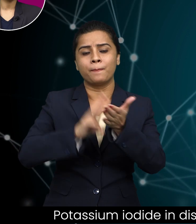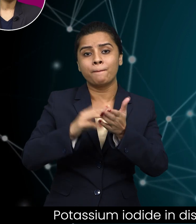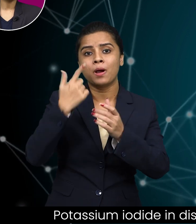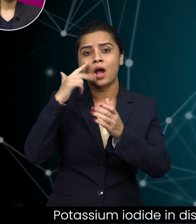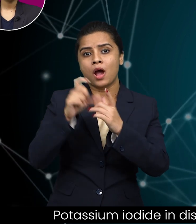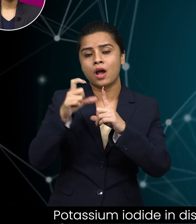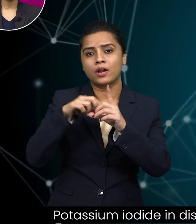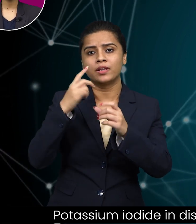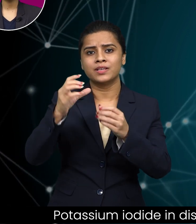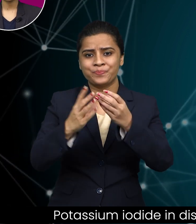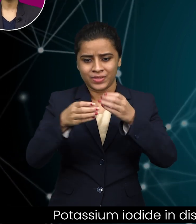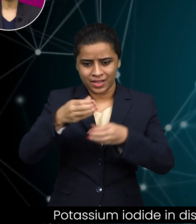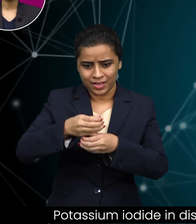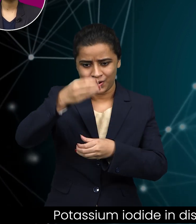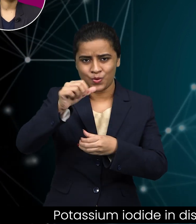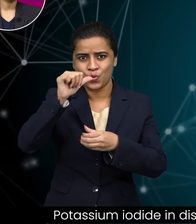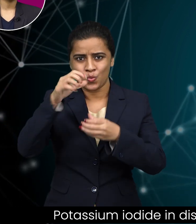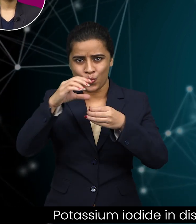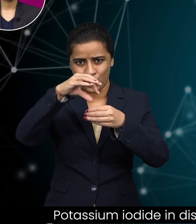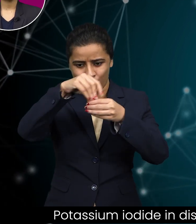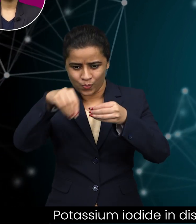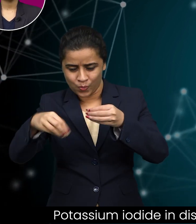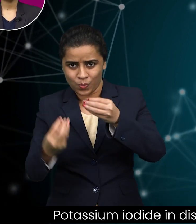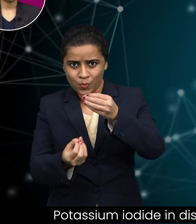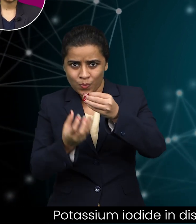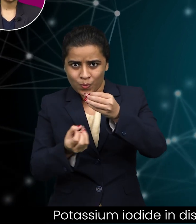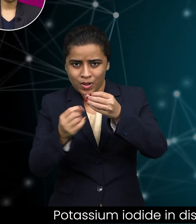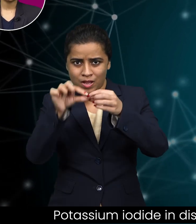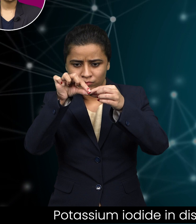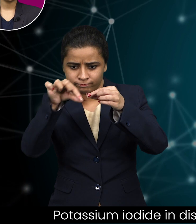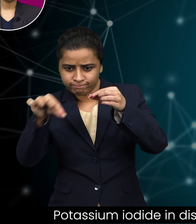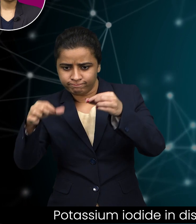distilled water in a small test tube.